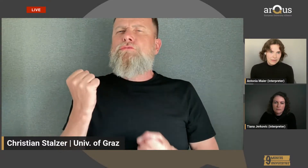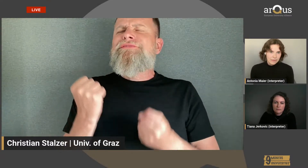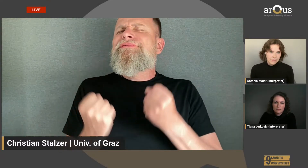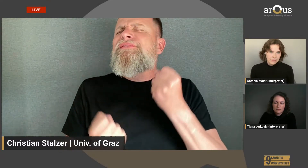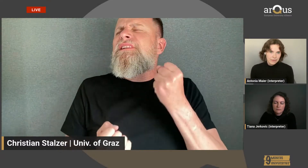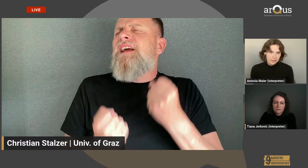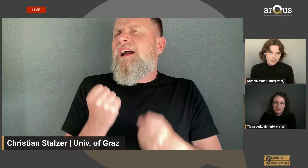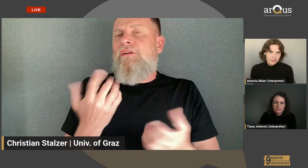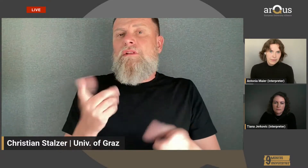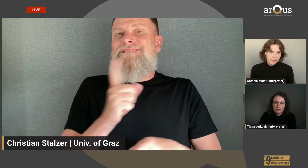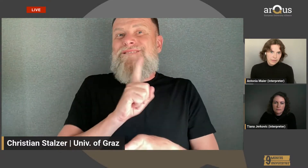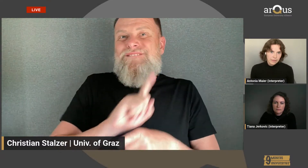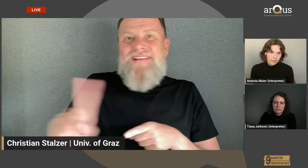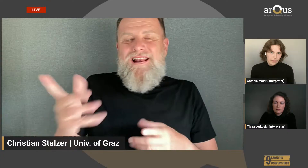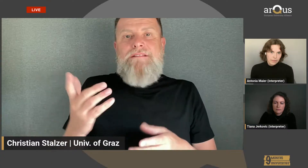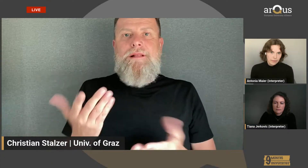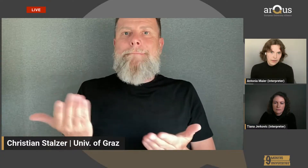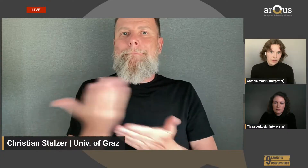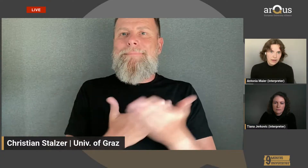discriminated.